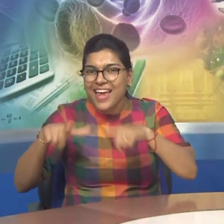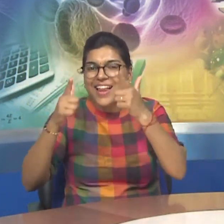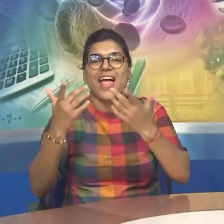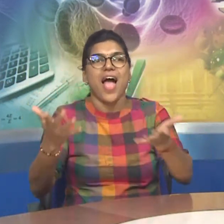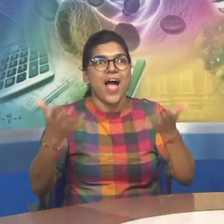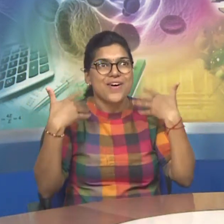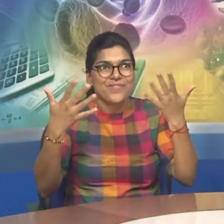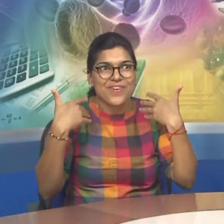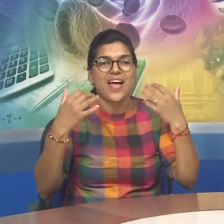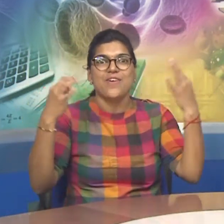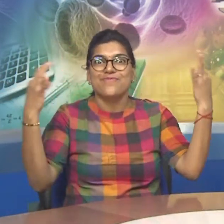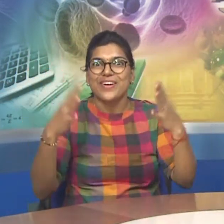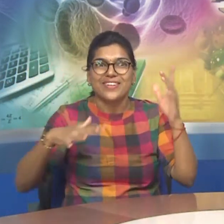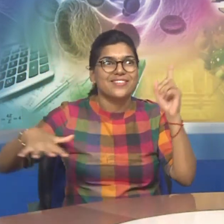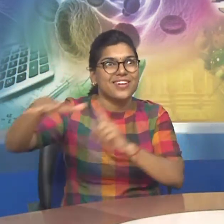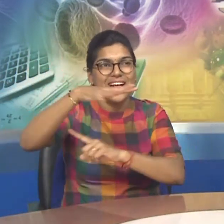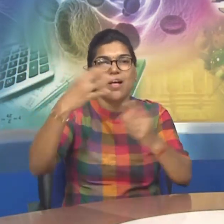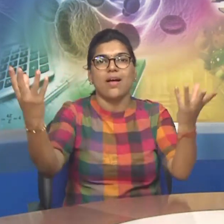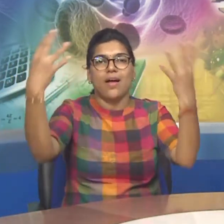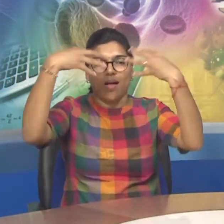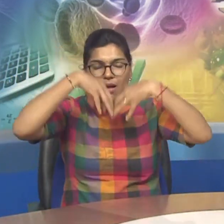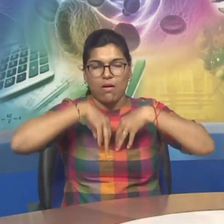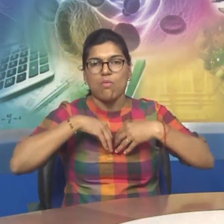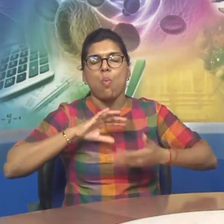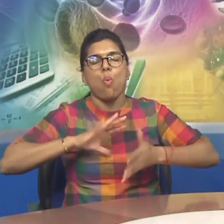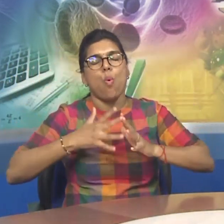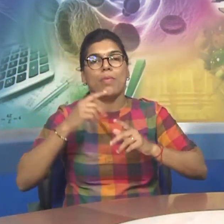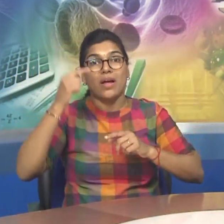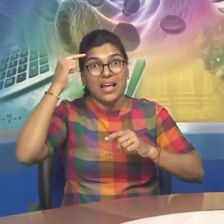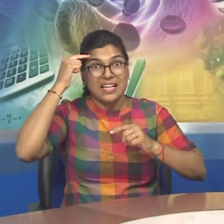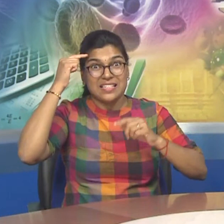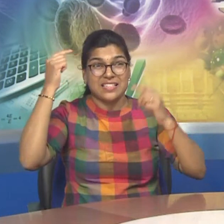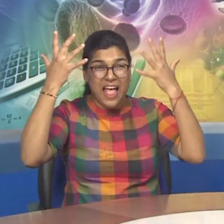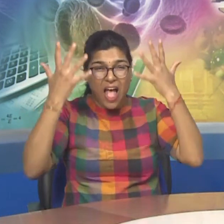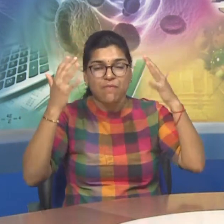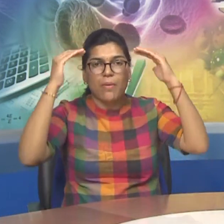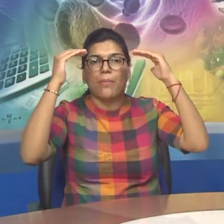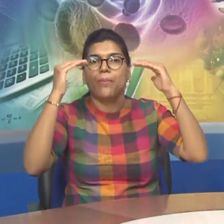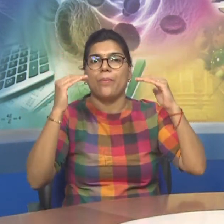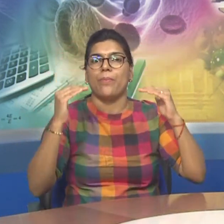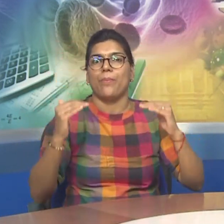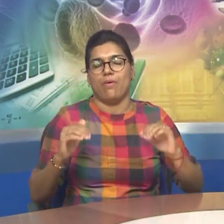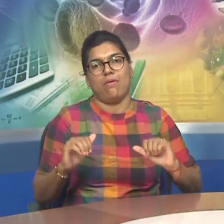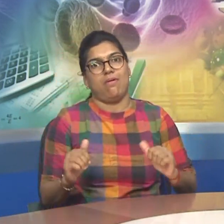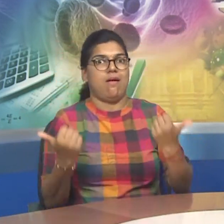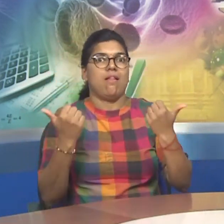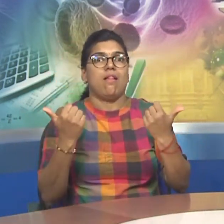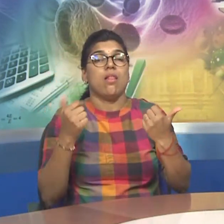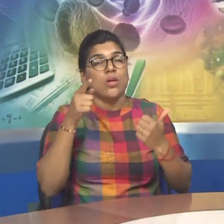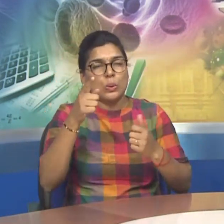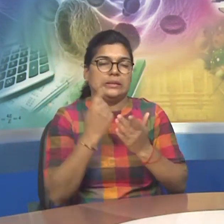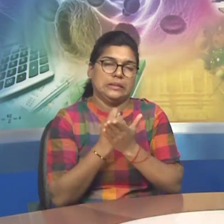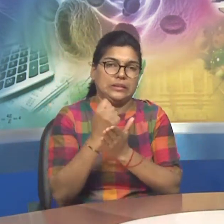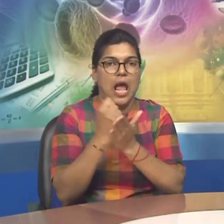and lot of air, oxygen comes in our body that automatically relieves all the